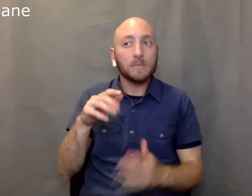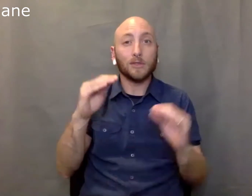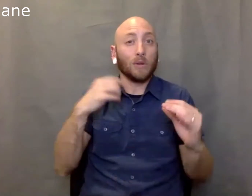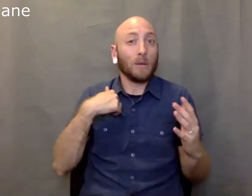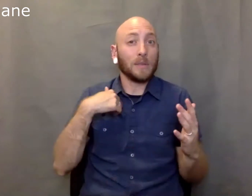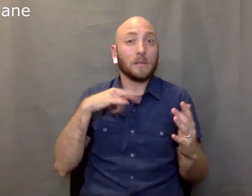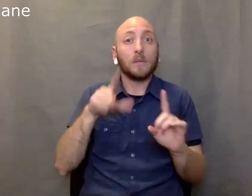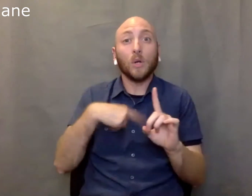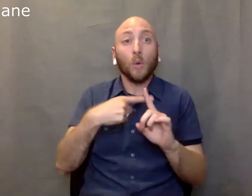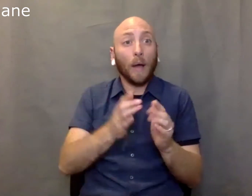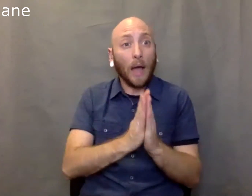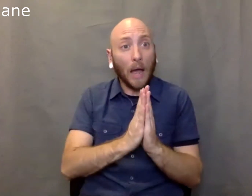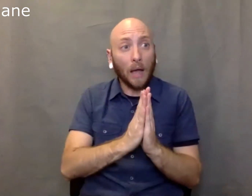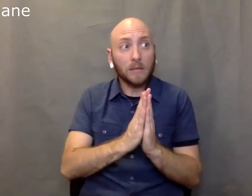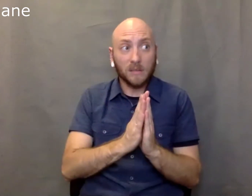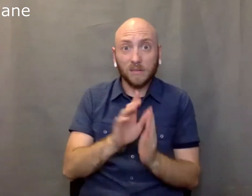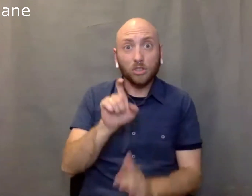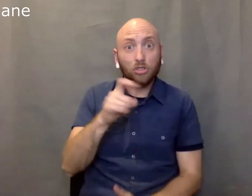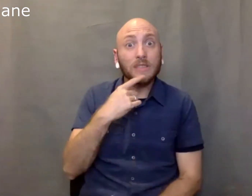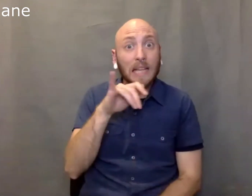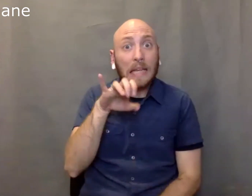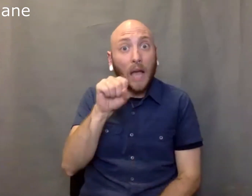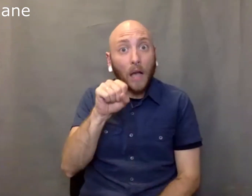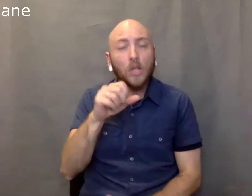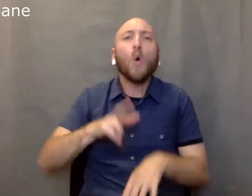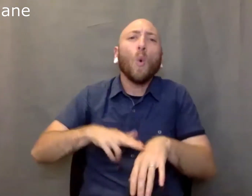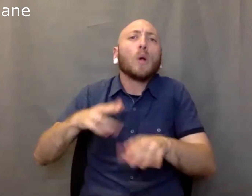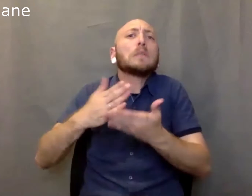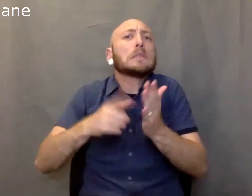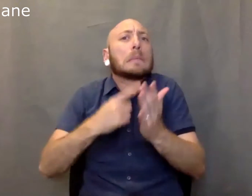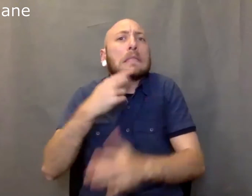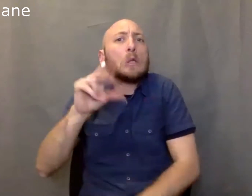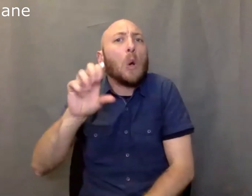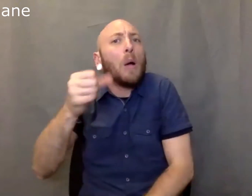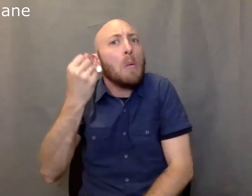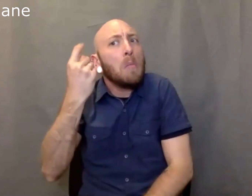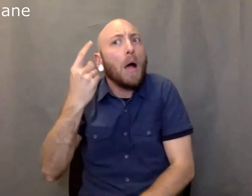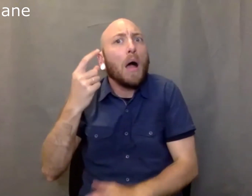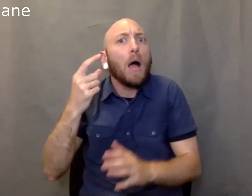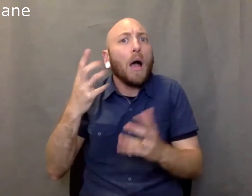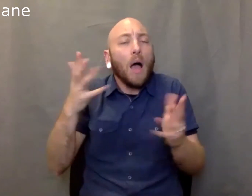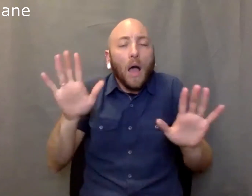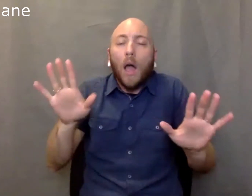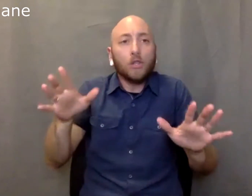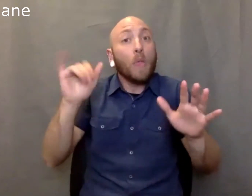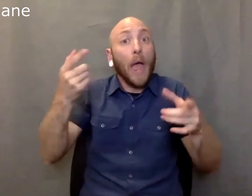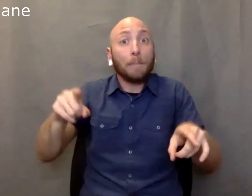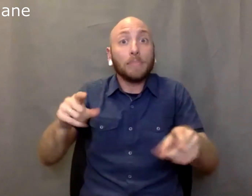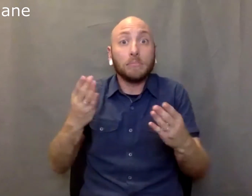And so I just took the position. And of course, I had all that negative talk in my head, like, I'm not going to be good enough. I'm not going to do well. I'm